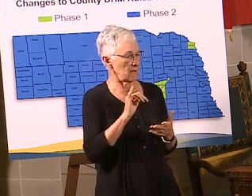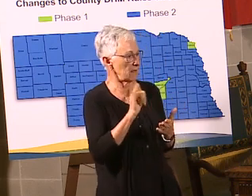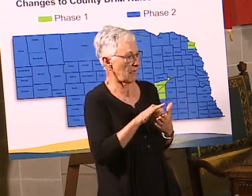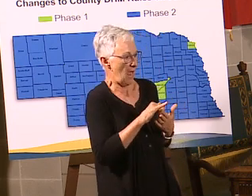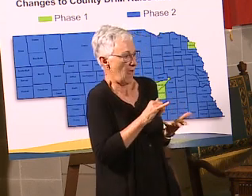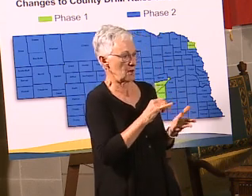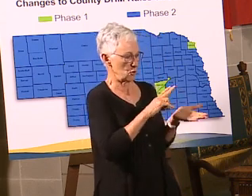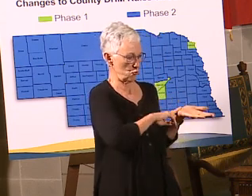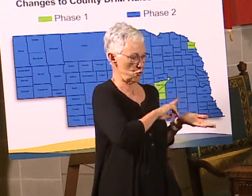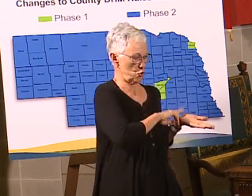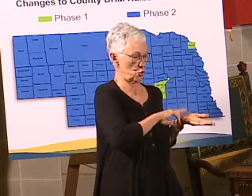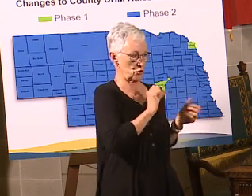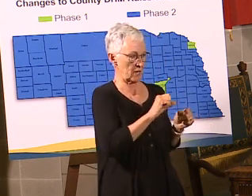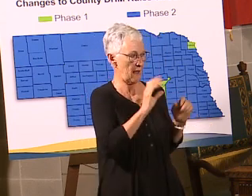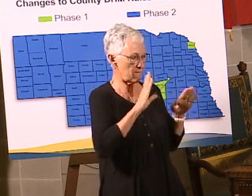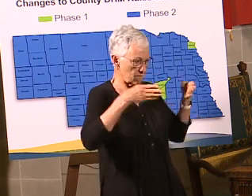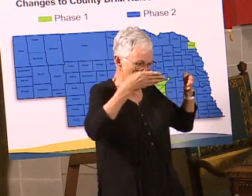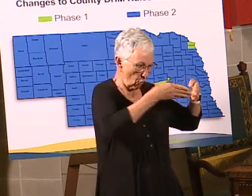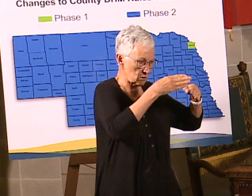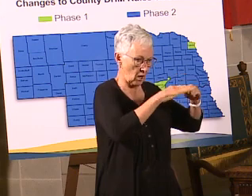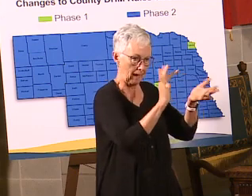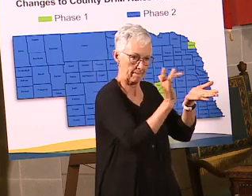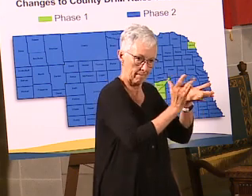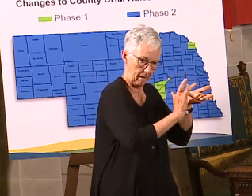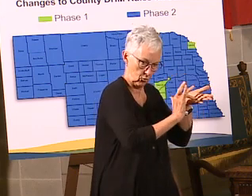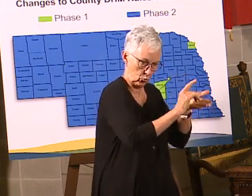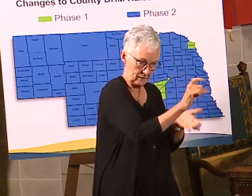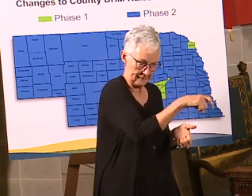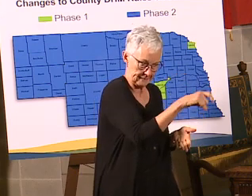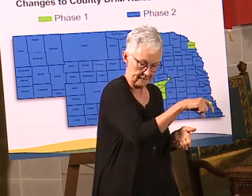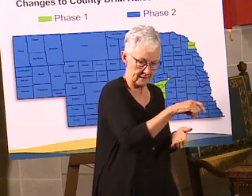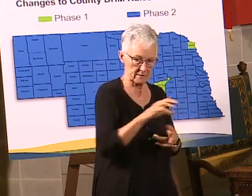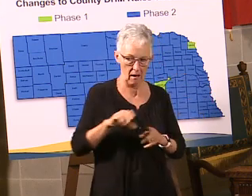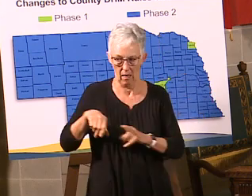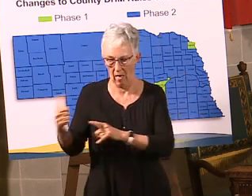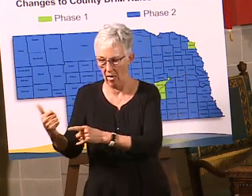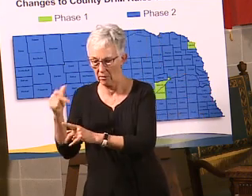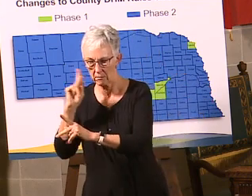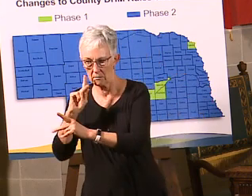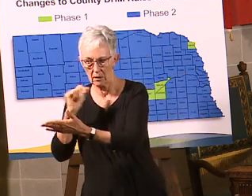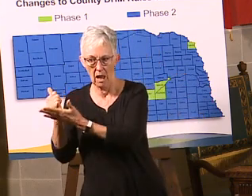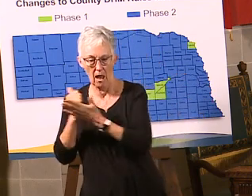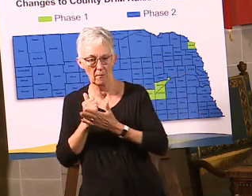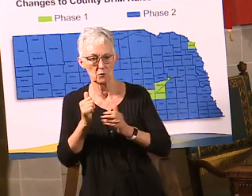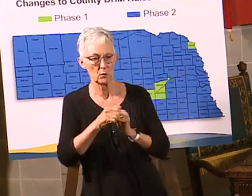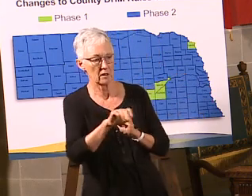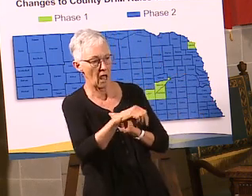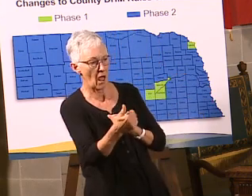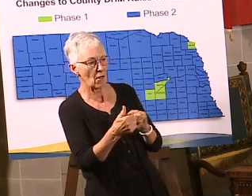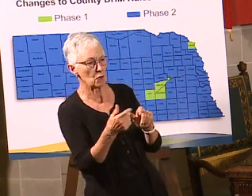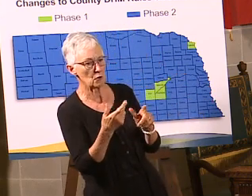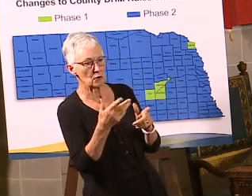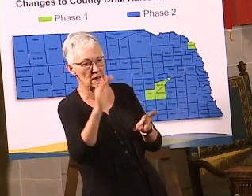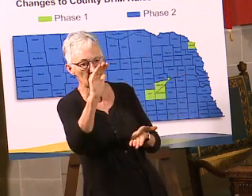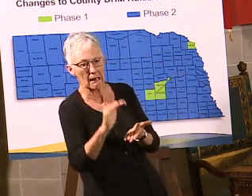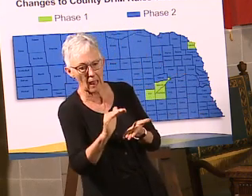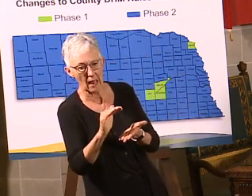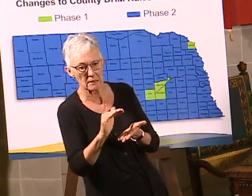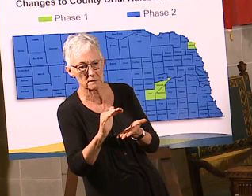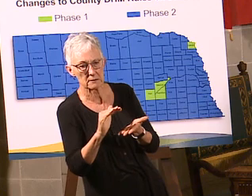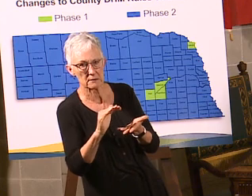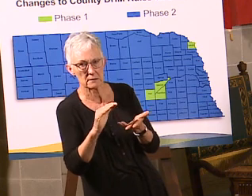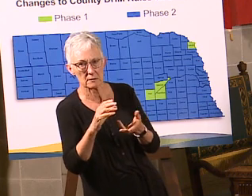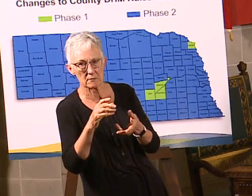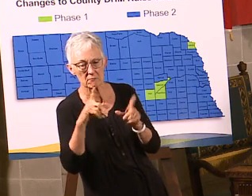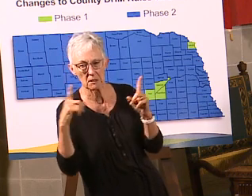to do. And so they bring in those staff. And so there's plenty of help from that standpoint. And then lastly, like especially in